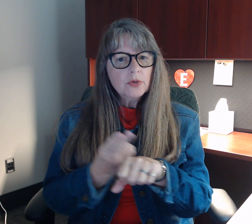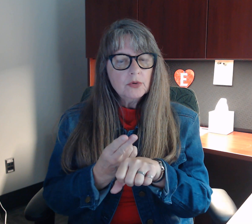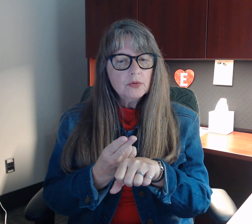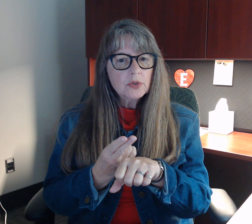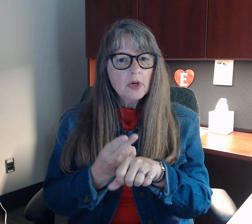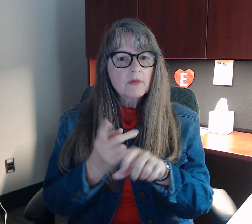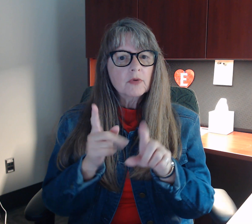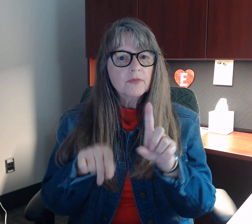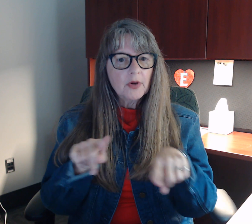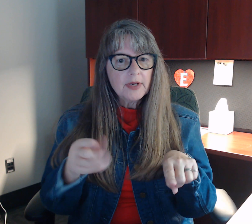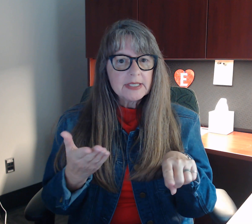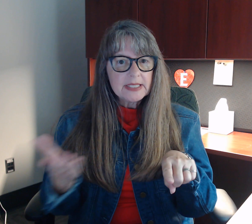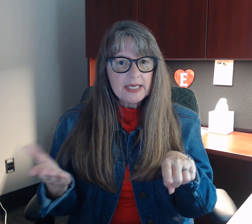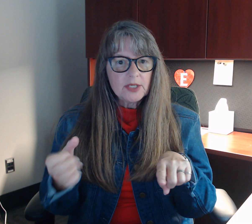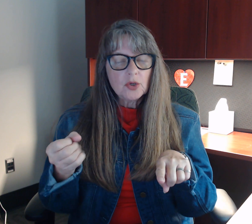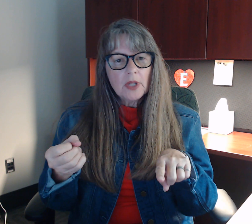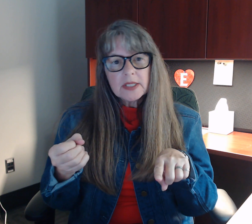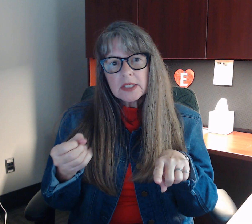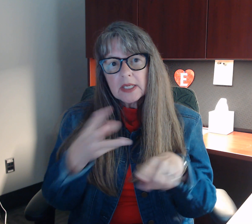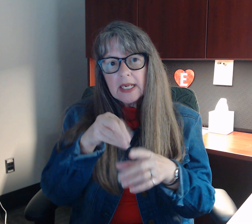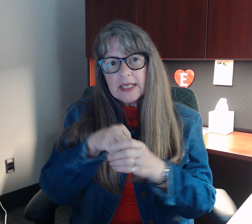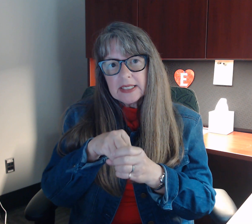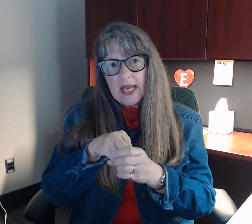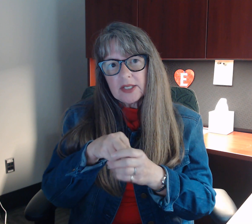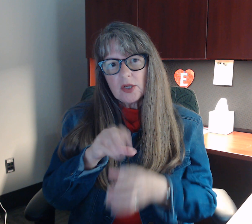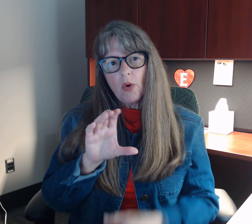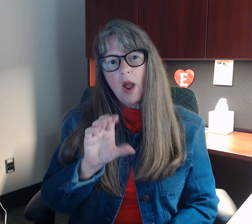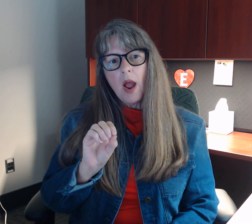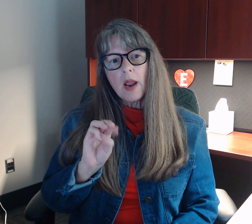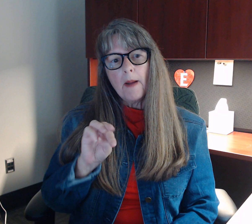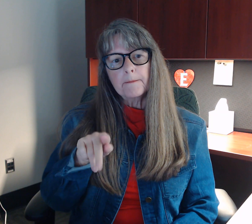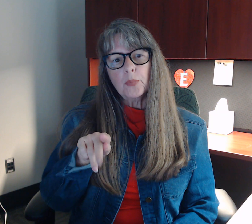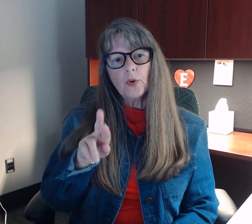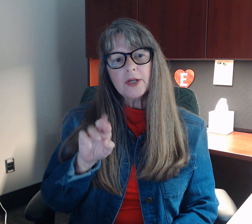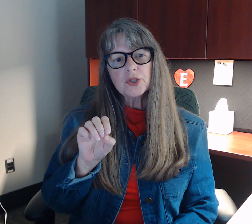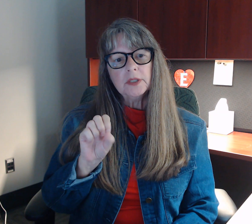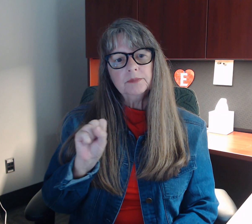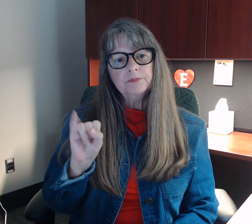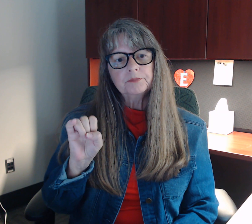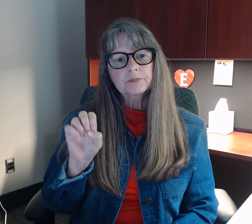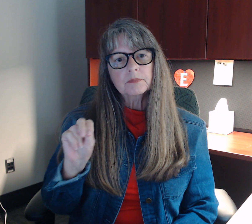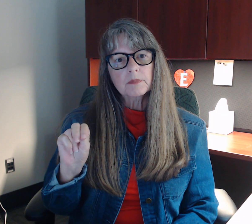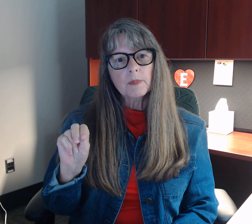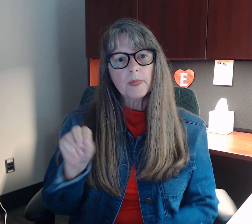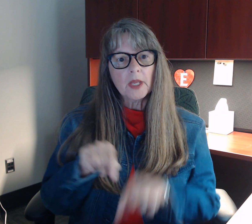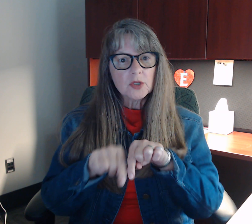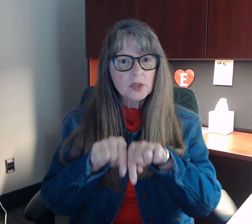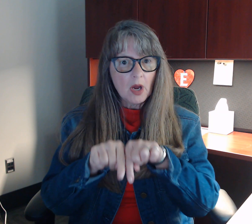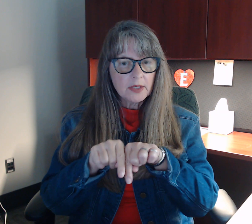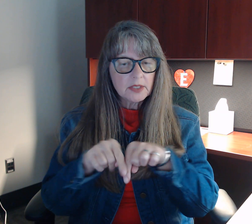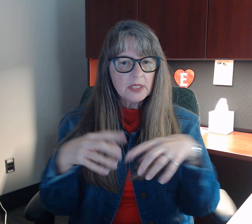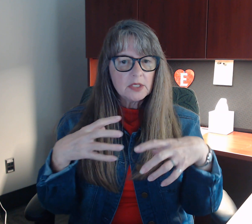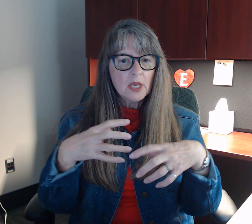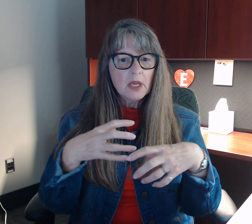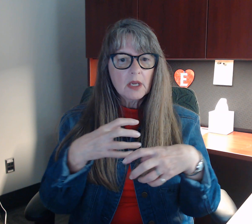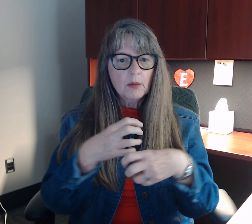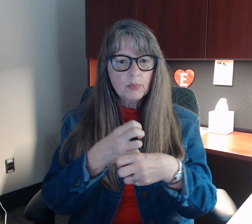used for various things. So let's get into that. So compression socks is